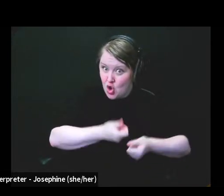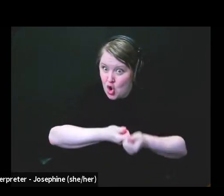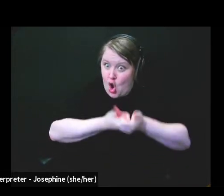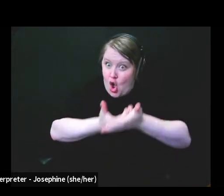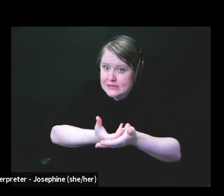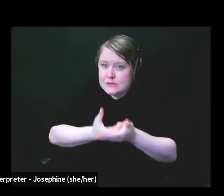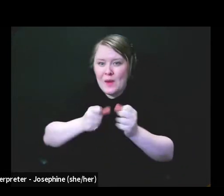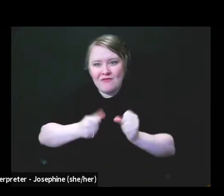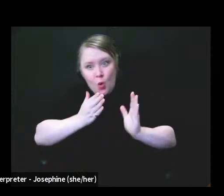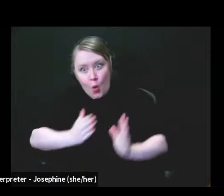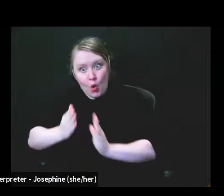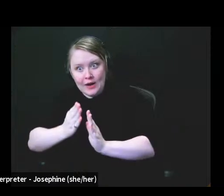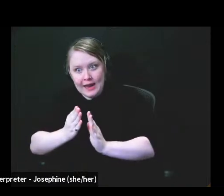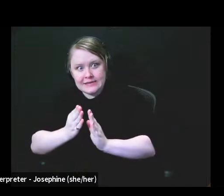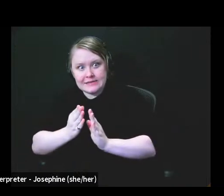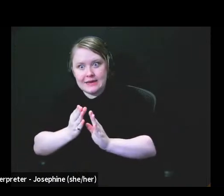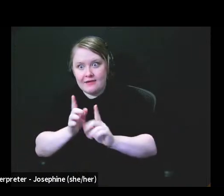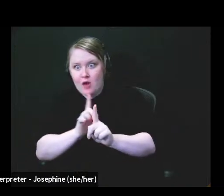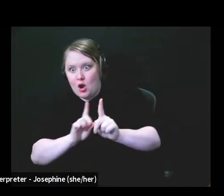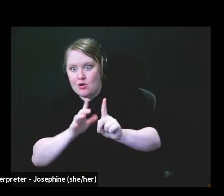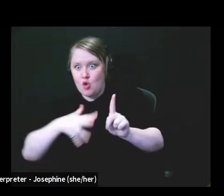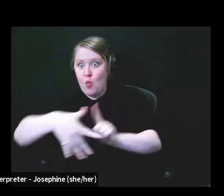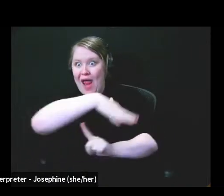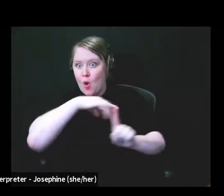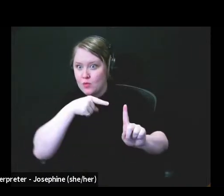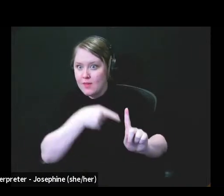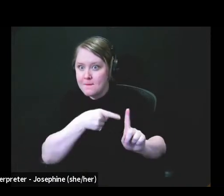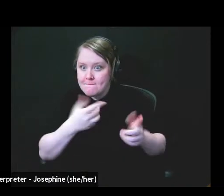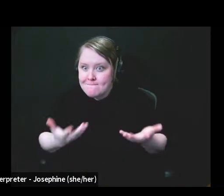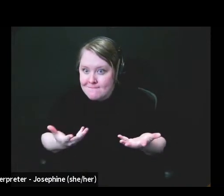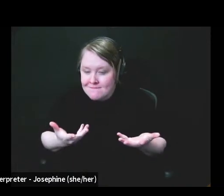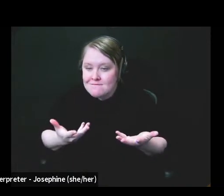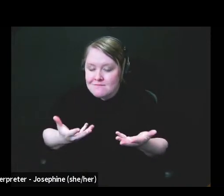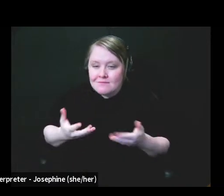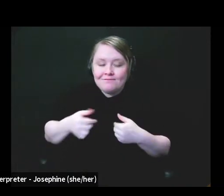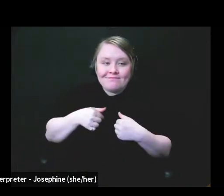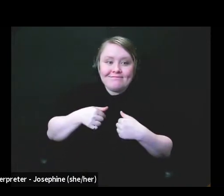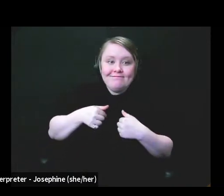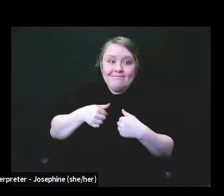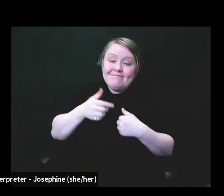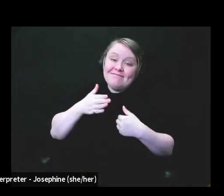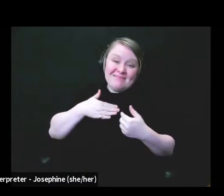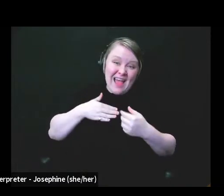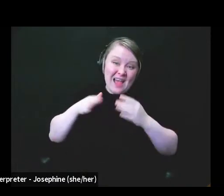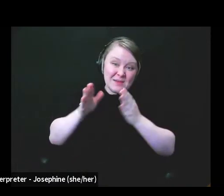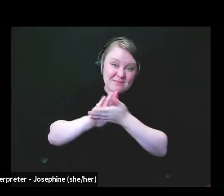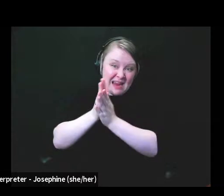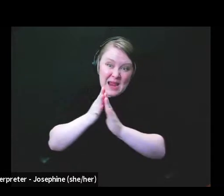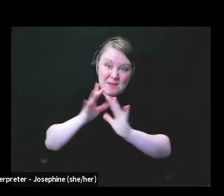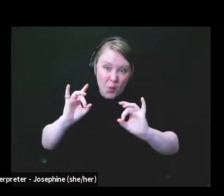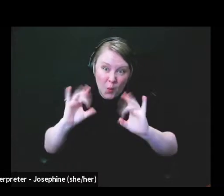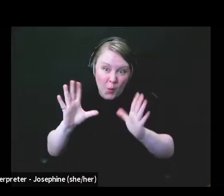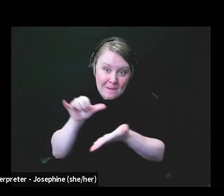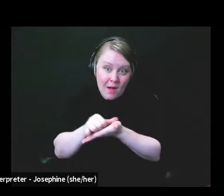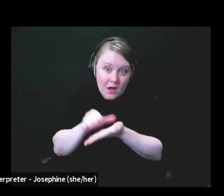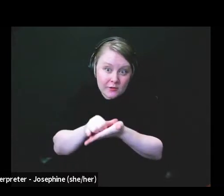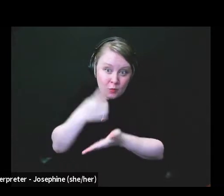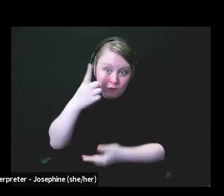right? But again, I stay in my lane. That became really impossible for me to